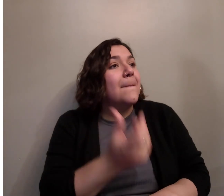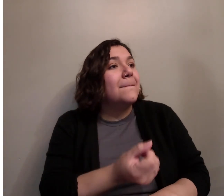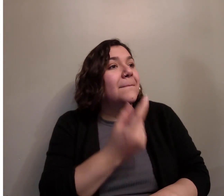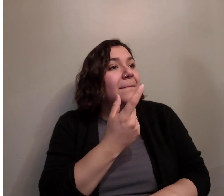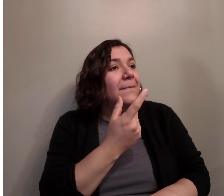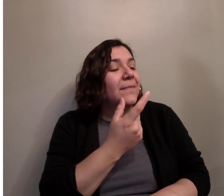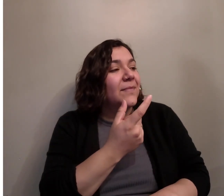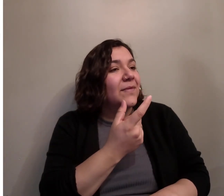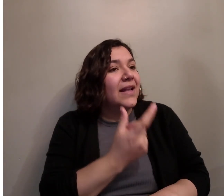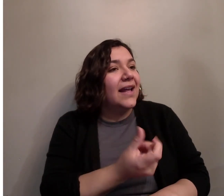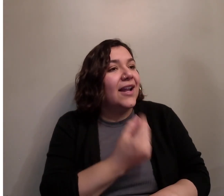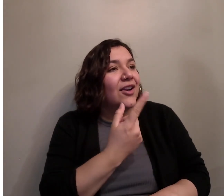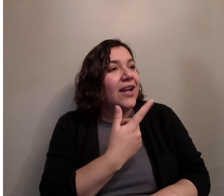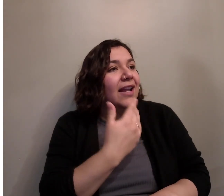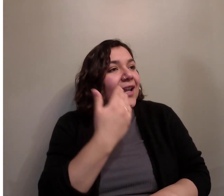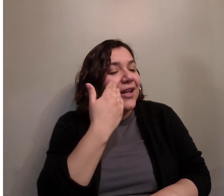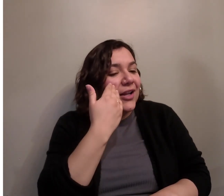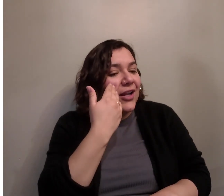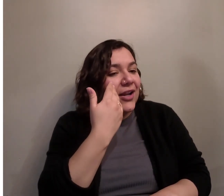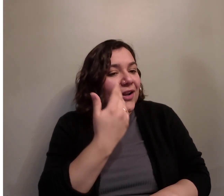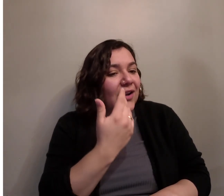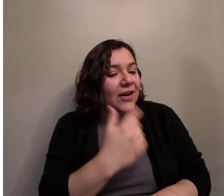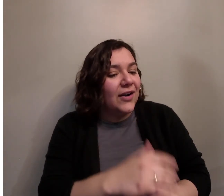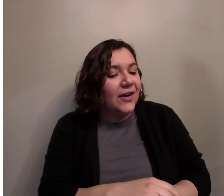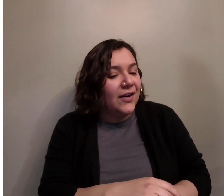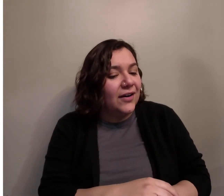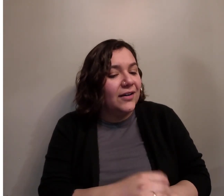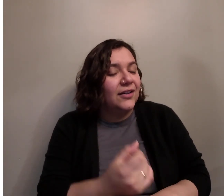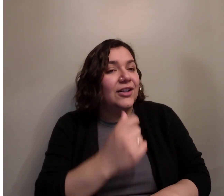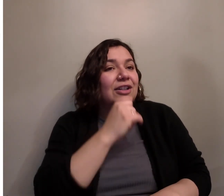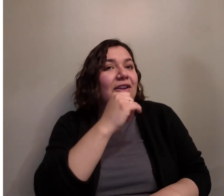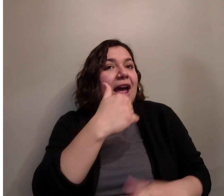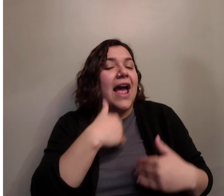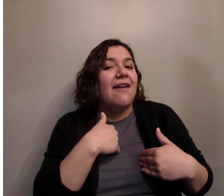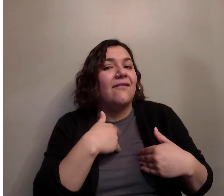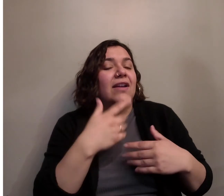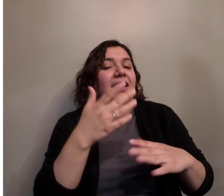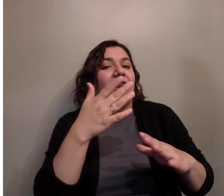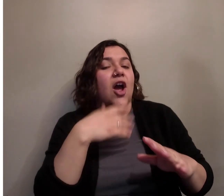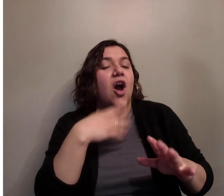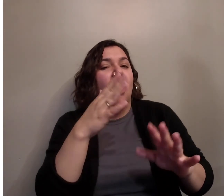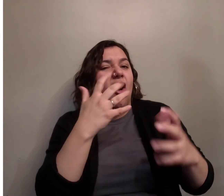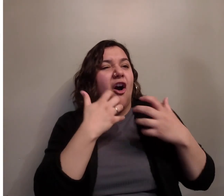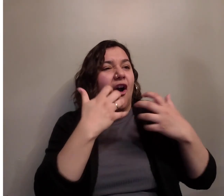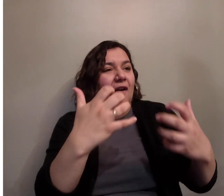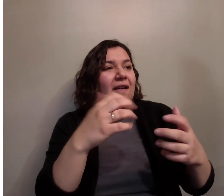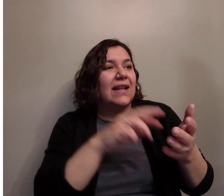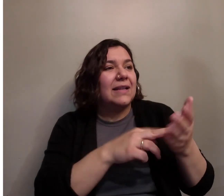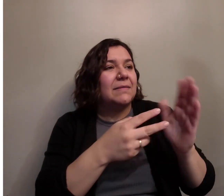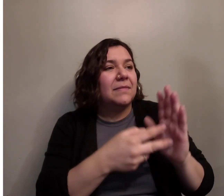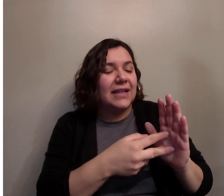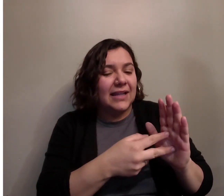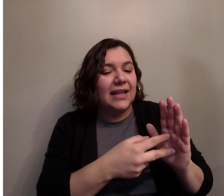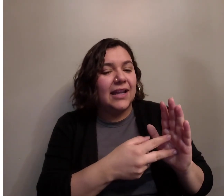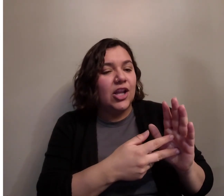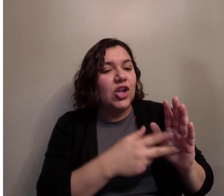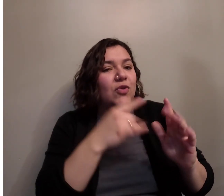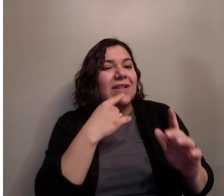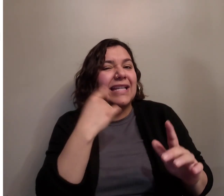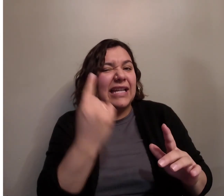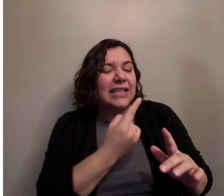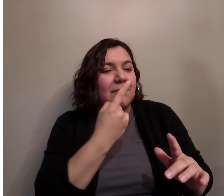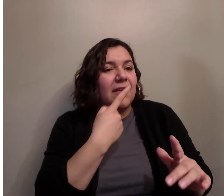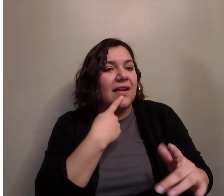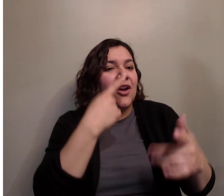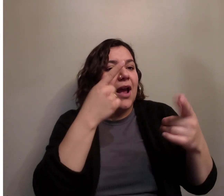It's I mean, and one doesn't have an audience. One doesn't have the warmth of the audience. You